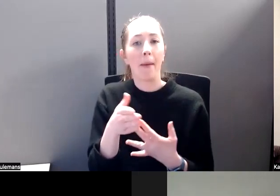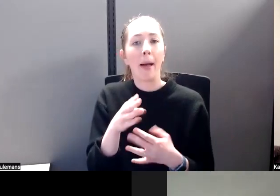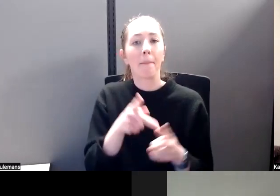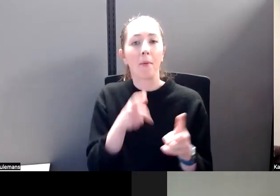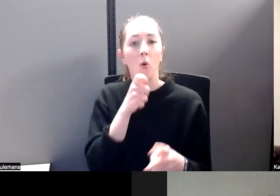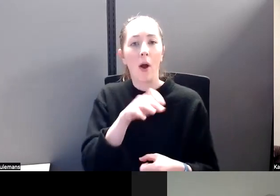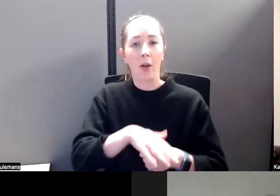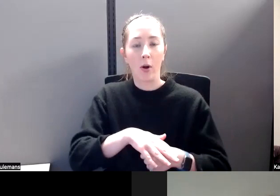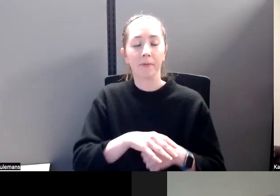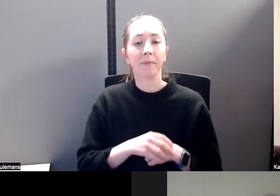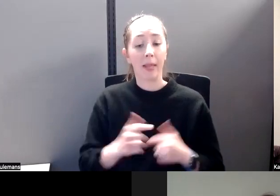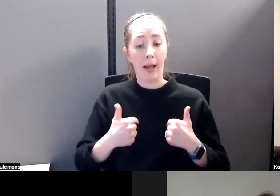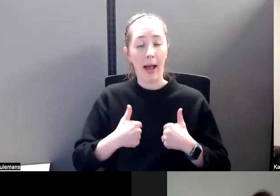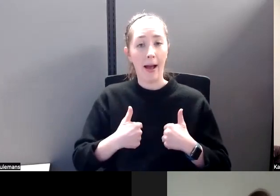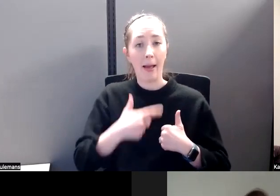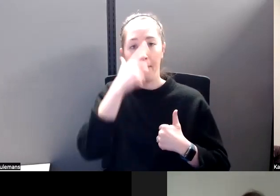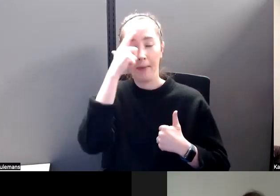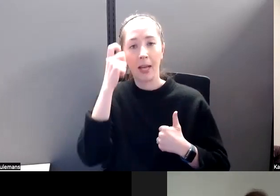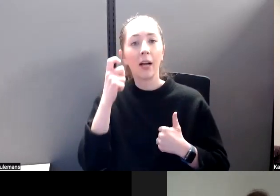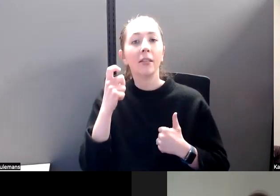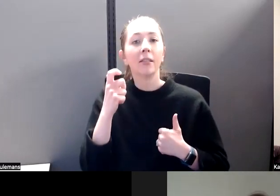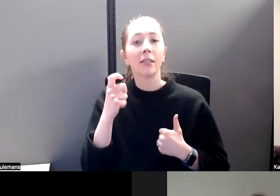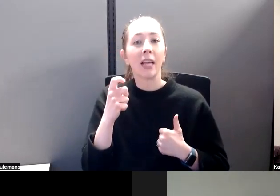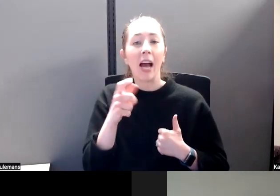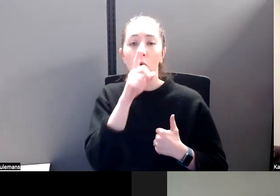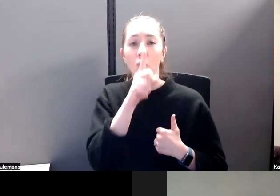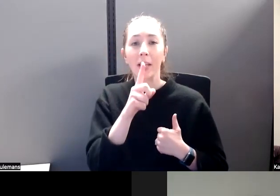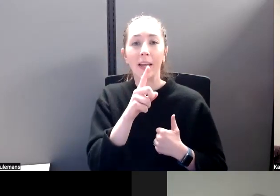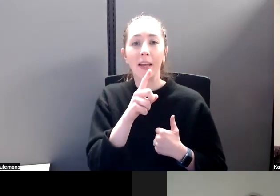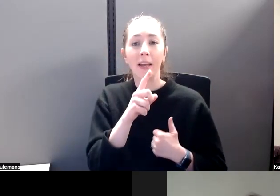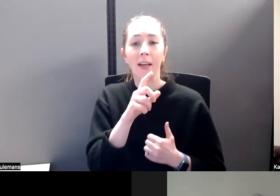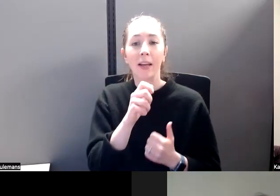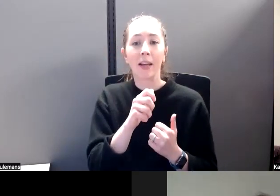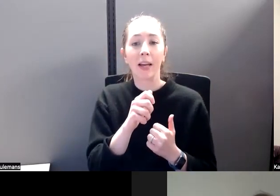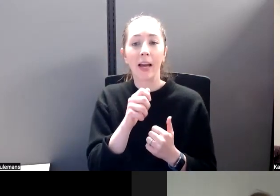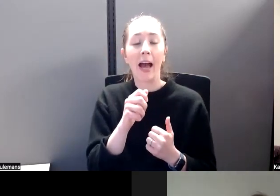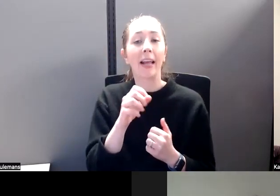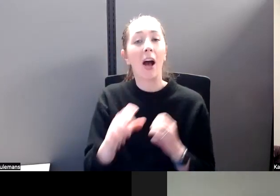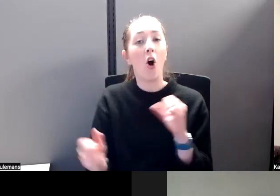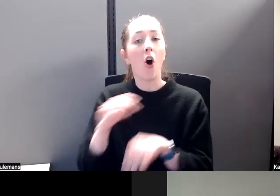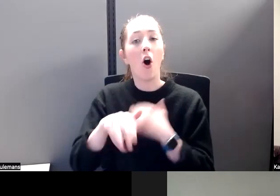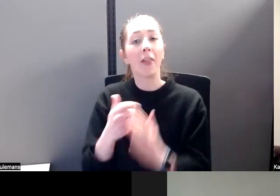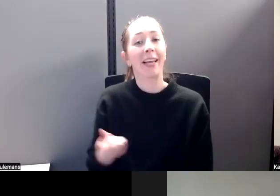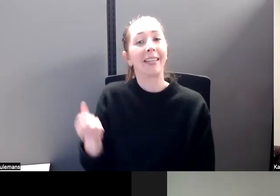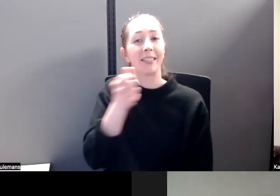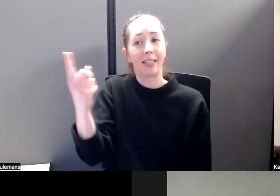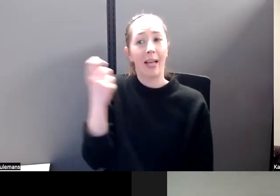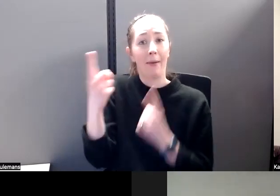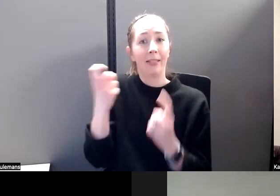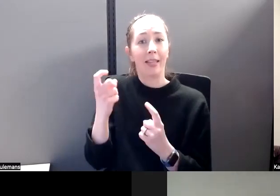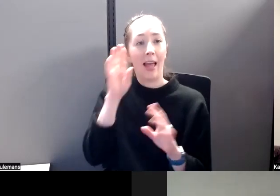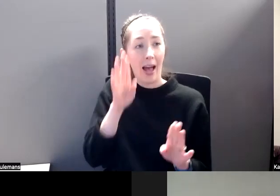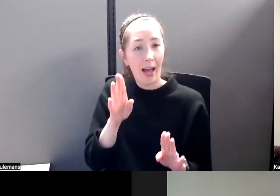ground. I, because it was a Make Her Mark program, had pretty much every exec decide to come say hi to me. Not to put any pressure on